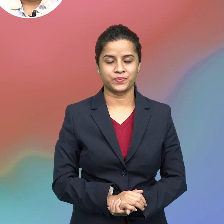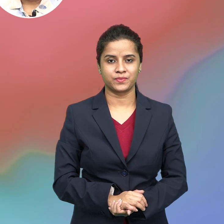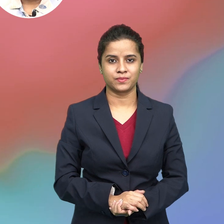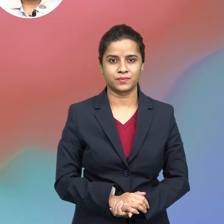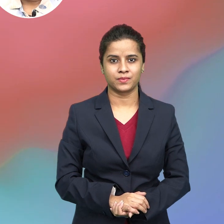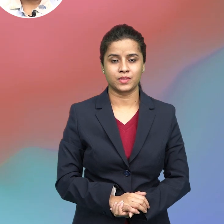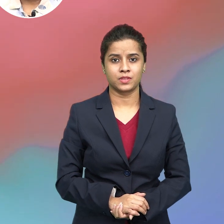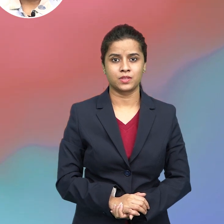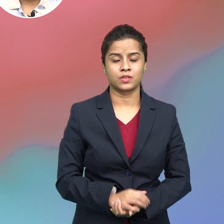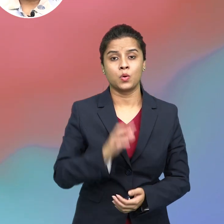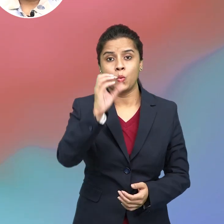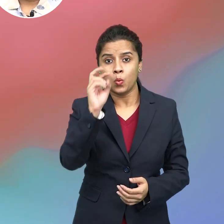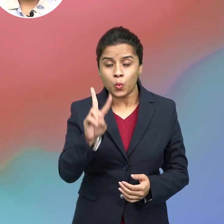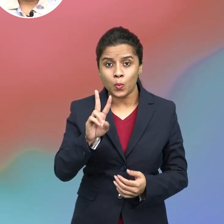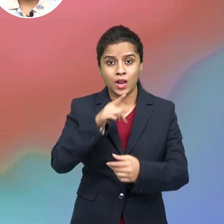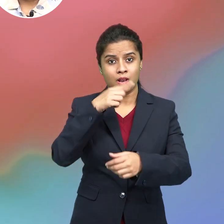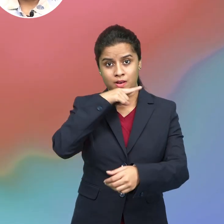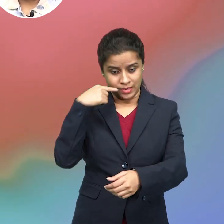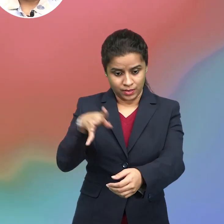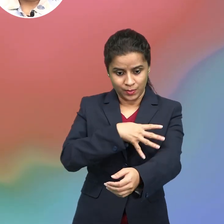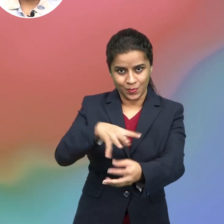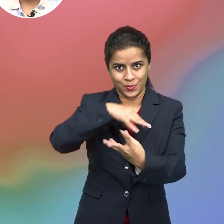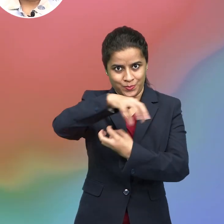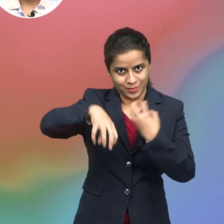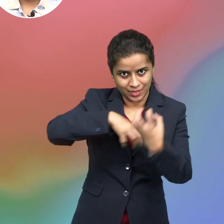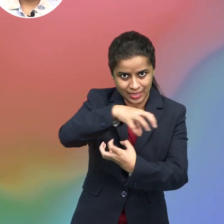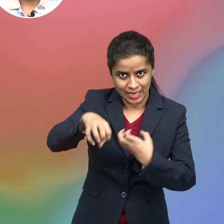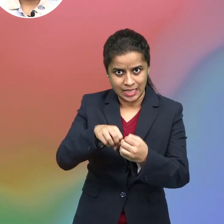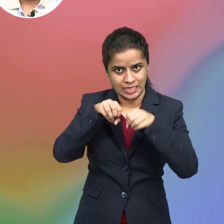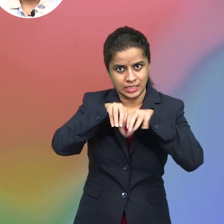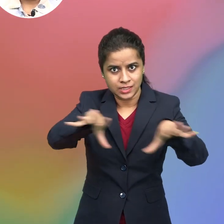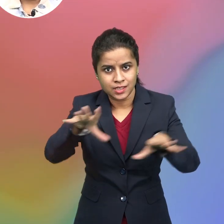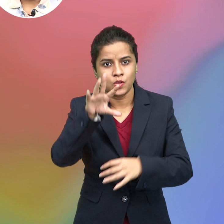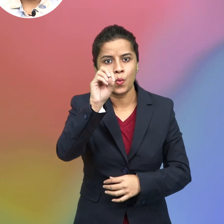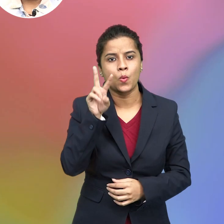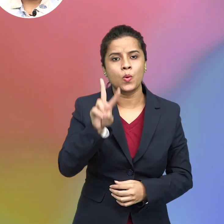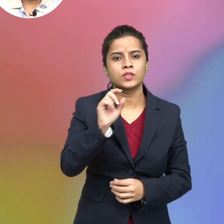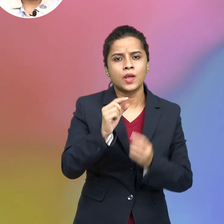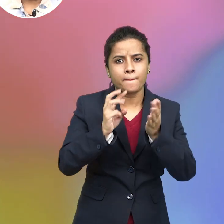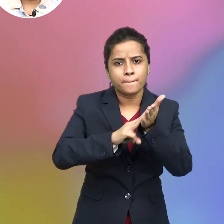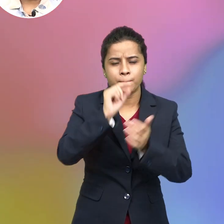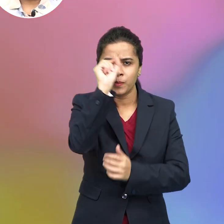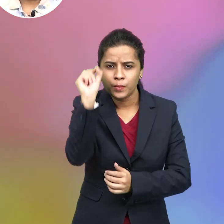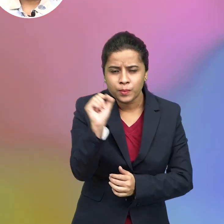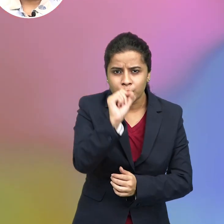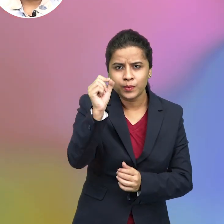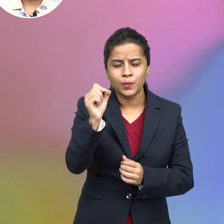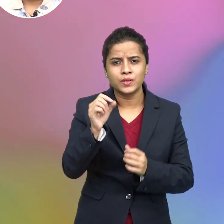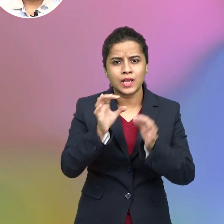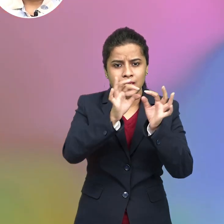So, the oxyhemoglobin releases the oxygen molecules in the cells during